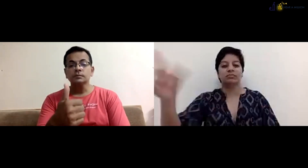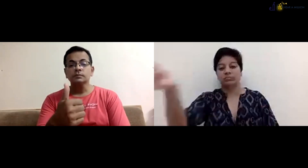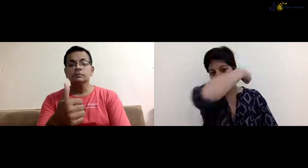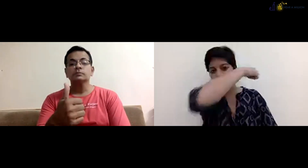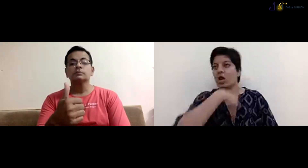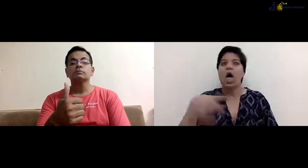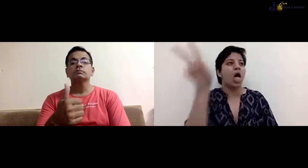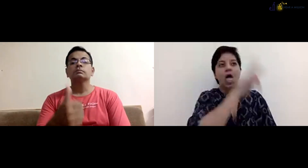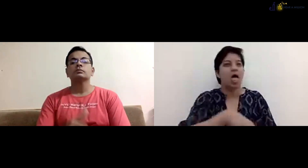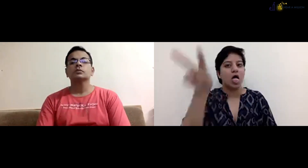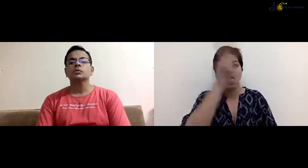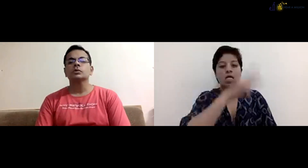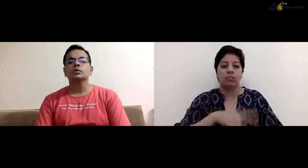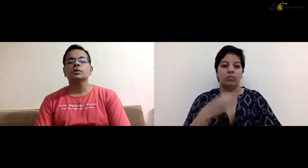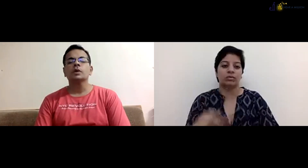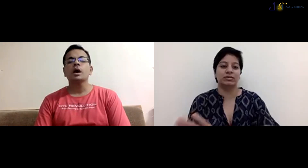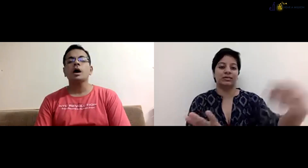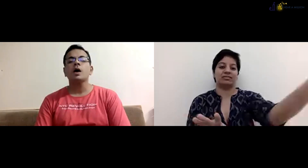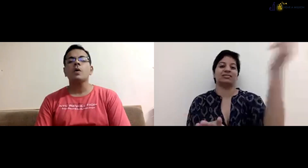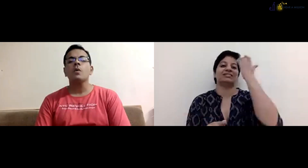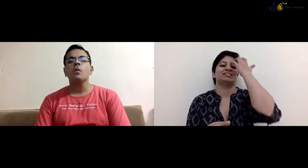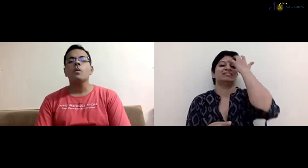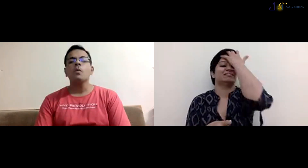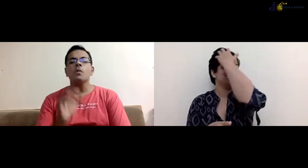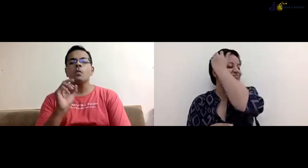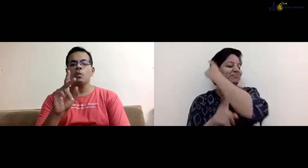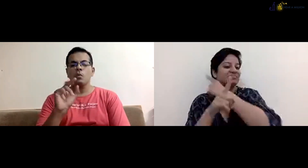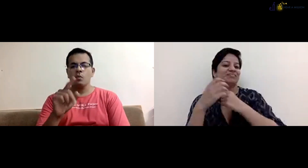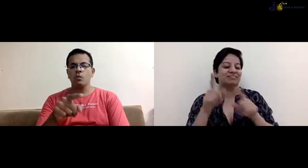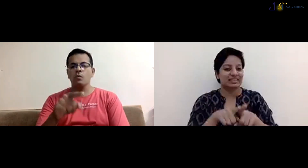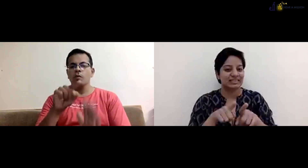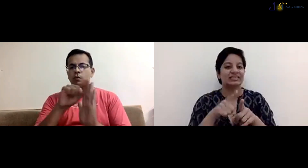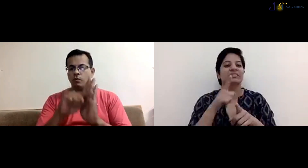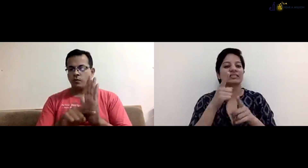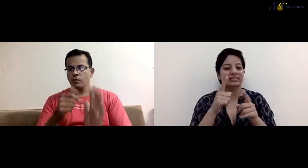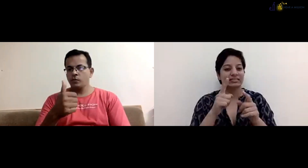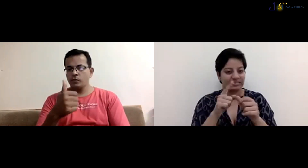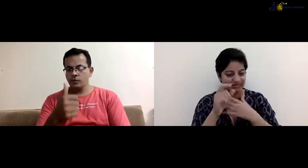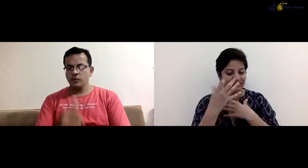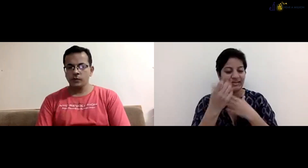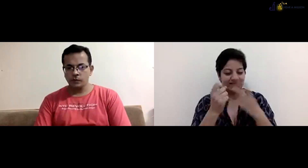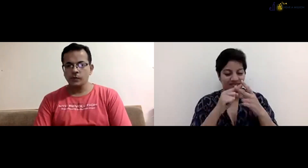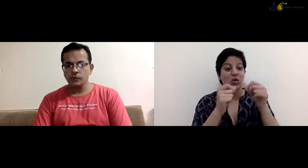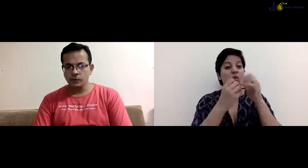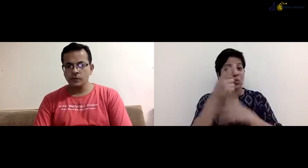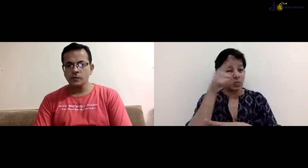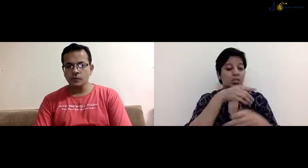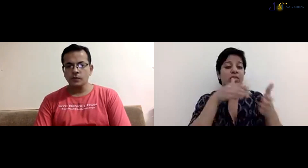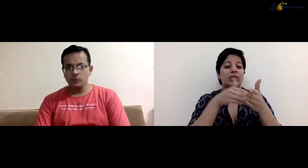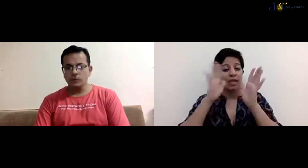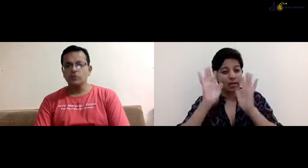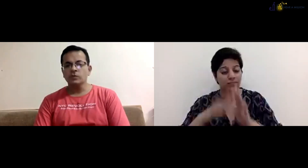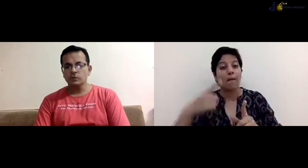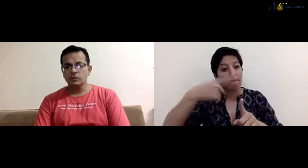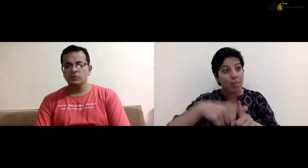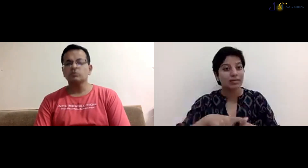So I wanna this thing that the person whoever is doing the sign, that person can see me clearly. Okay, this